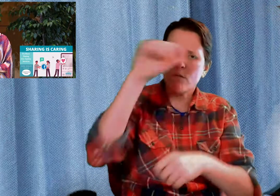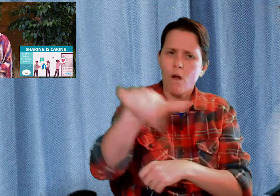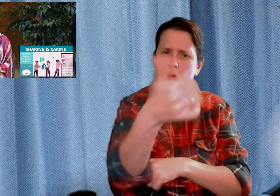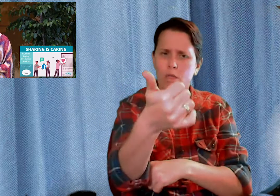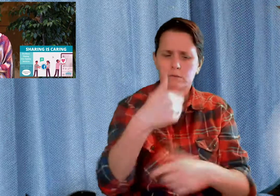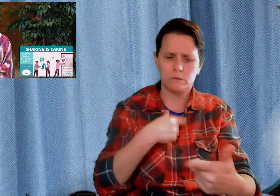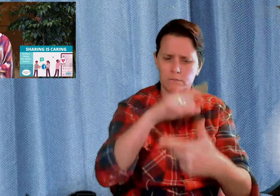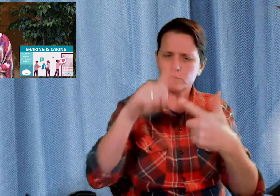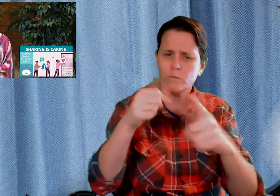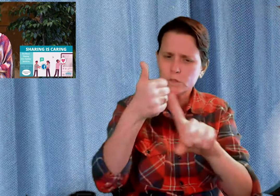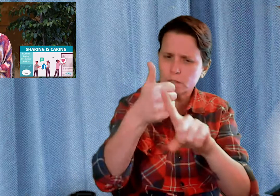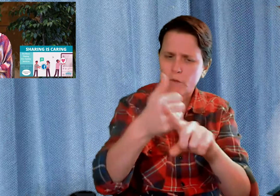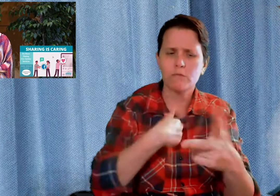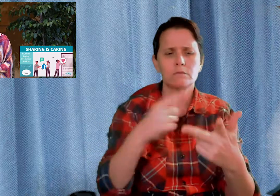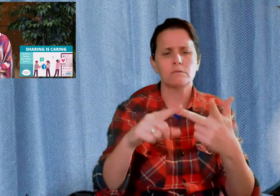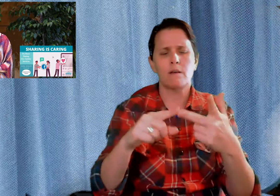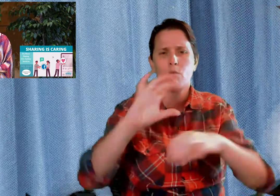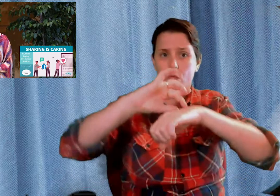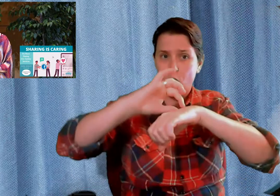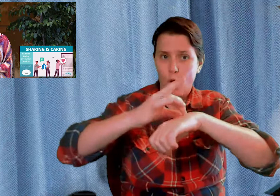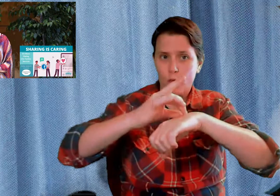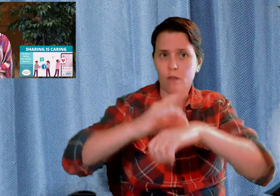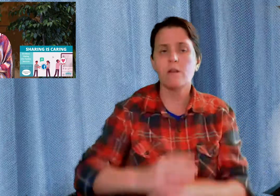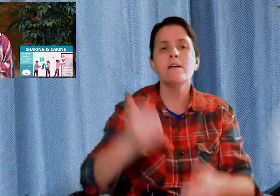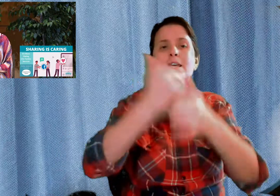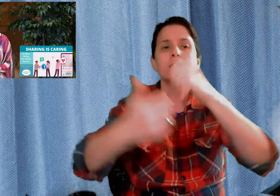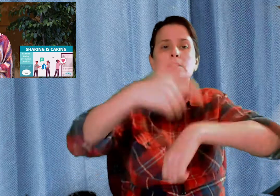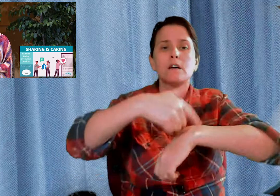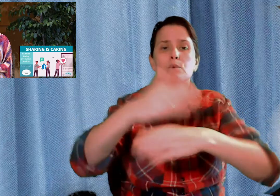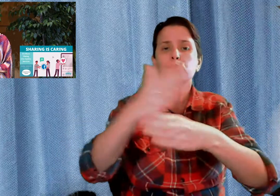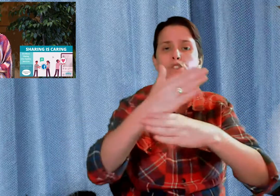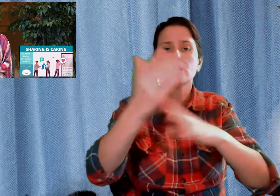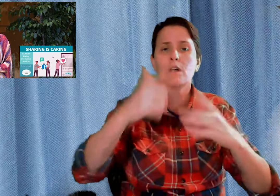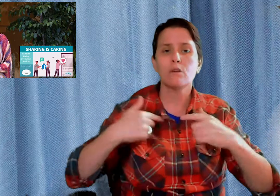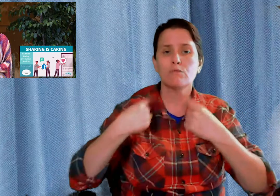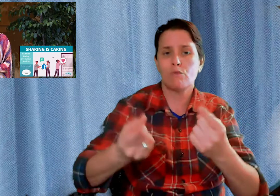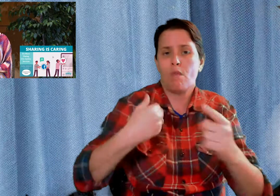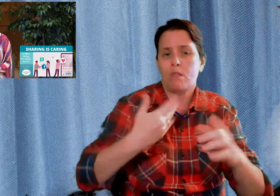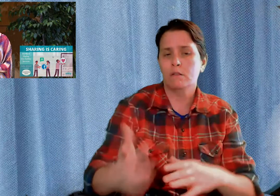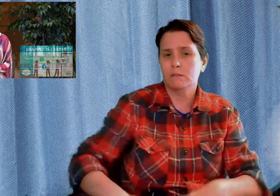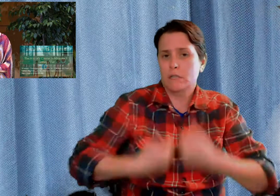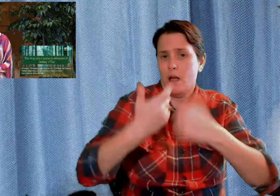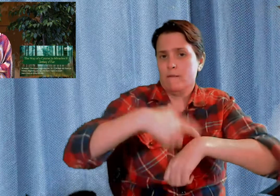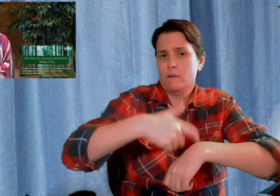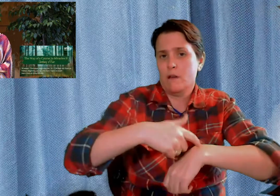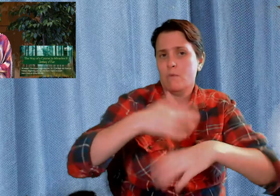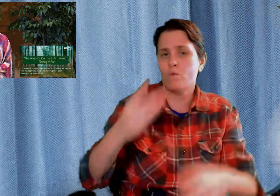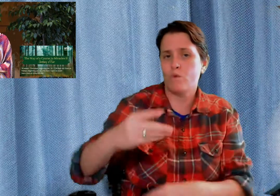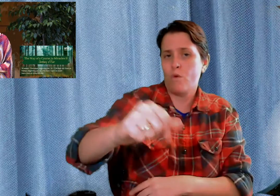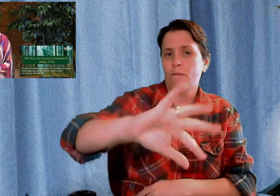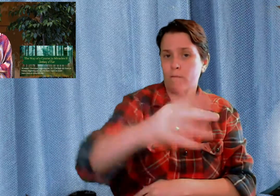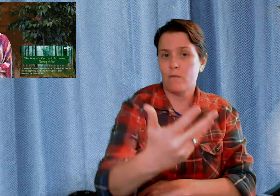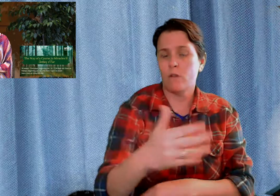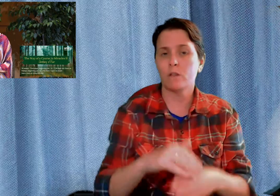For every share of the service while we are live, we will donate $5 to this incredible organization. Now, in case you missed the start of the